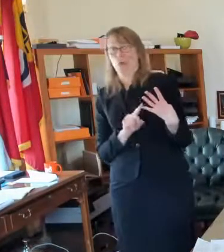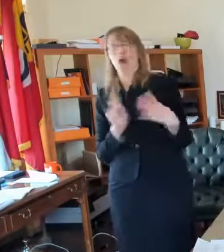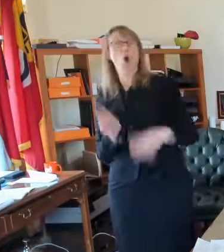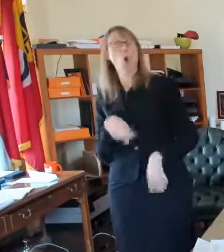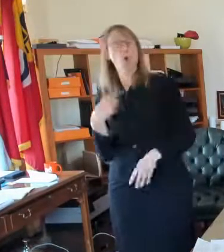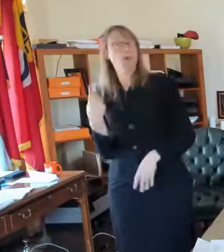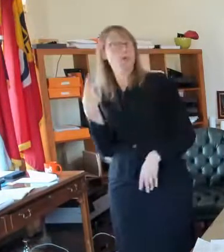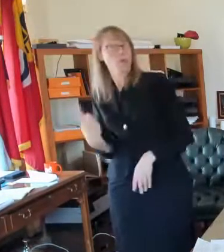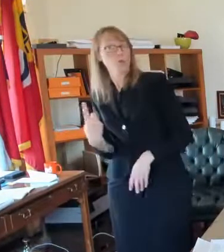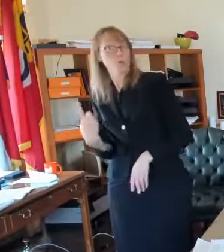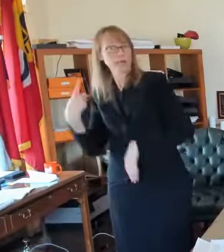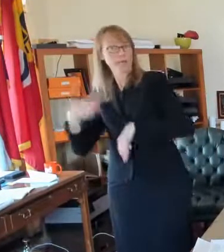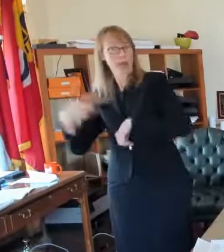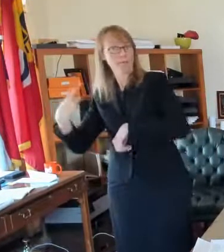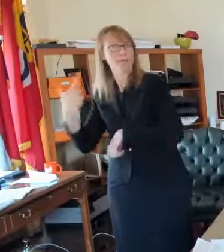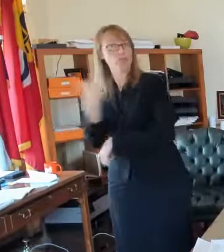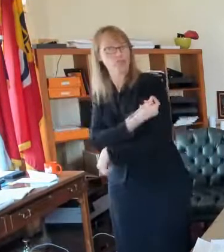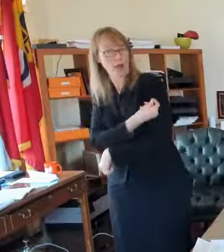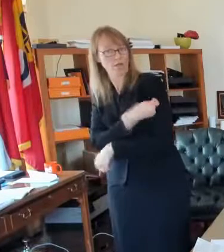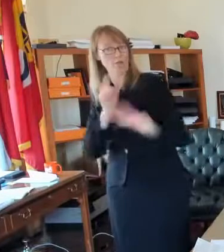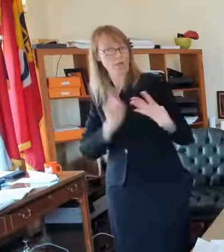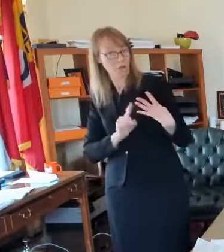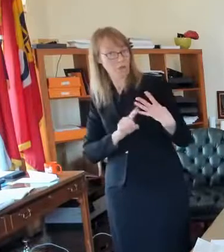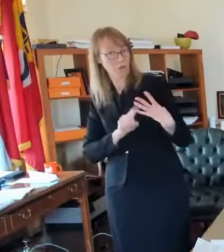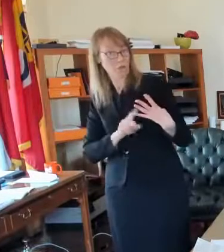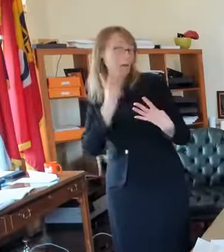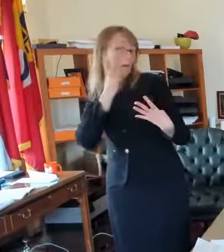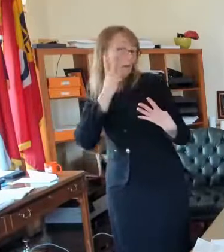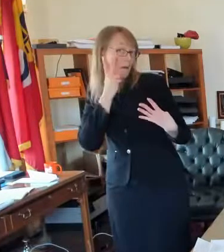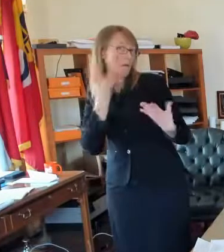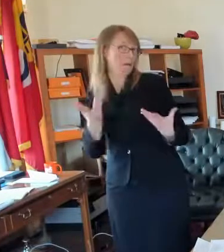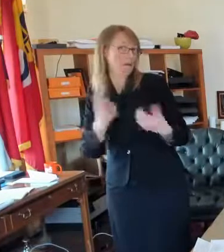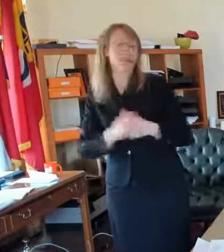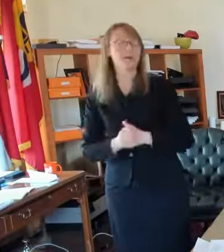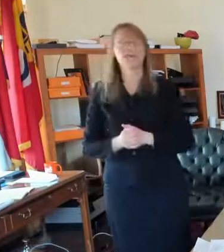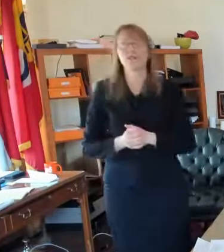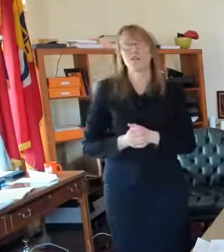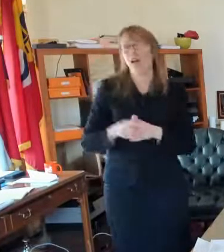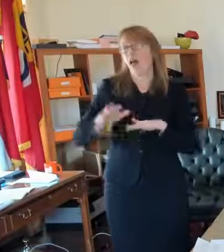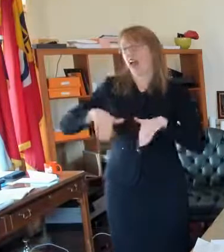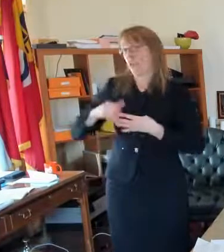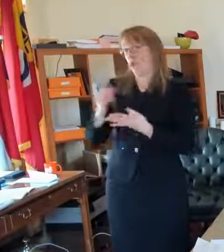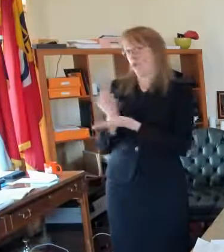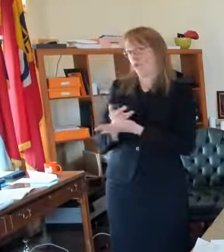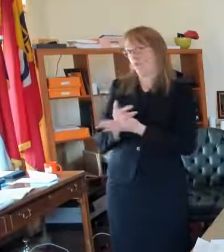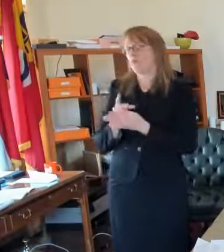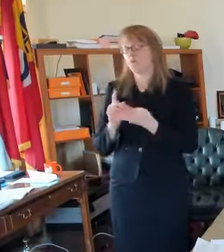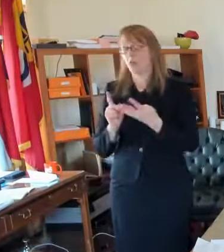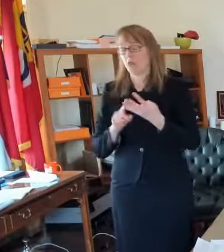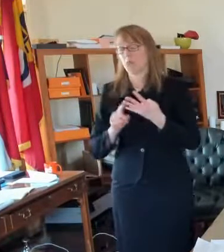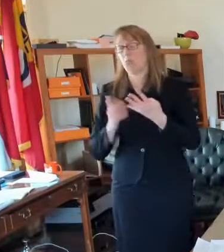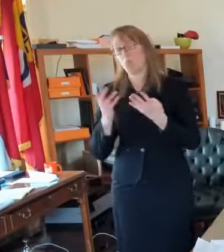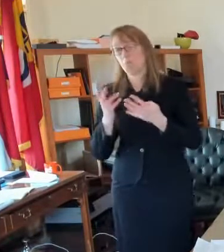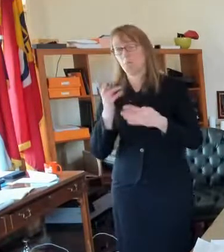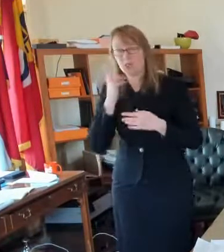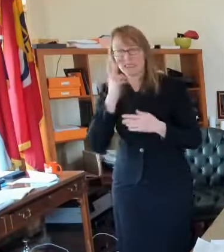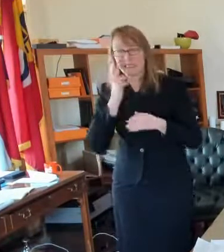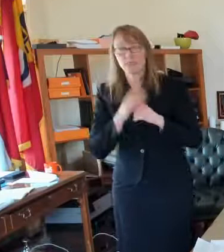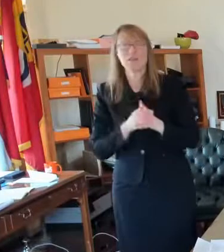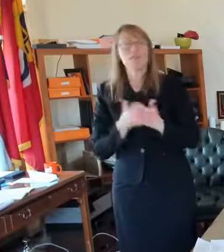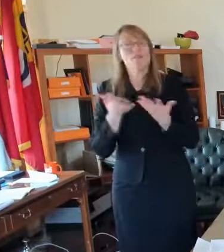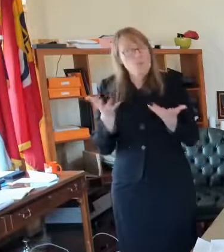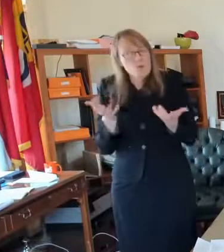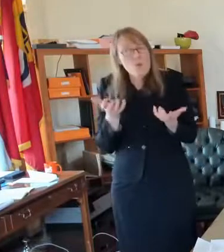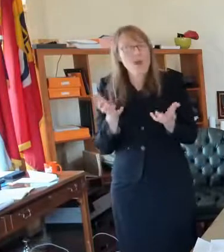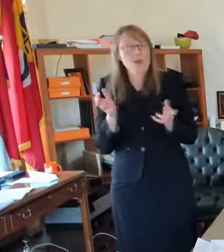So anyway, we all want that vaccine as soon as possible, and we want to persuade as many people as possible to get the